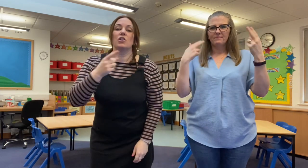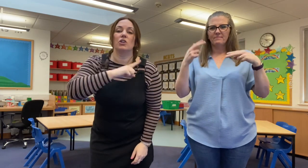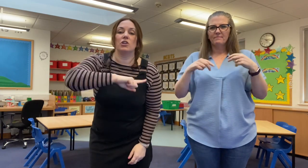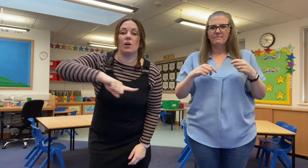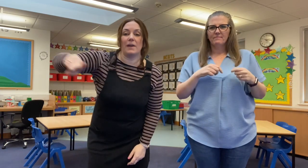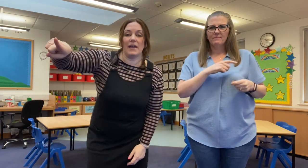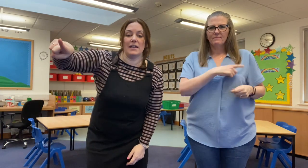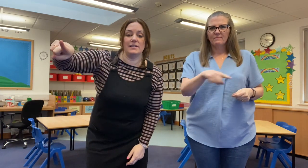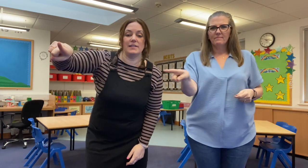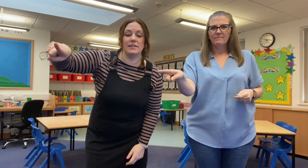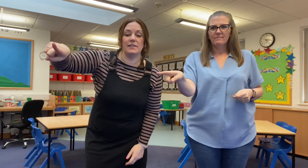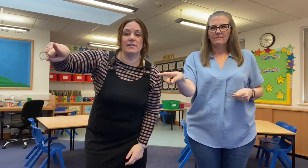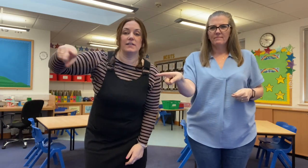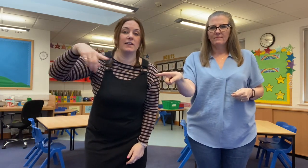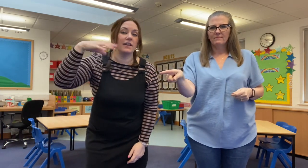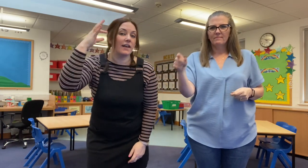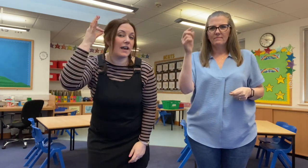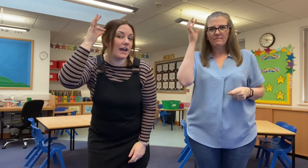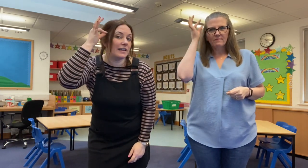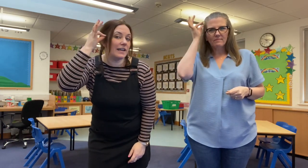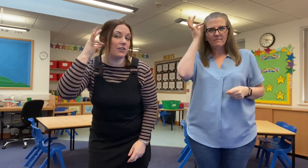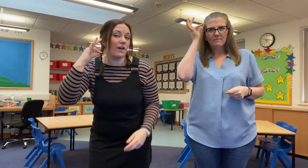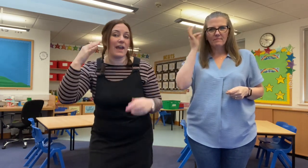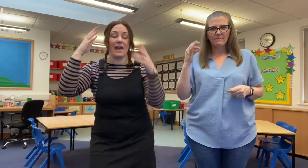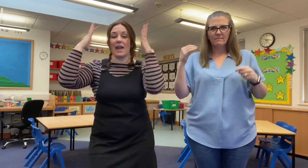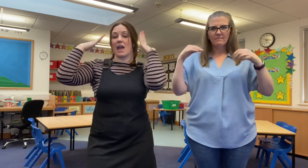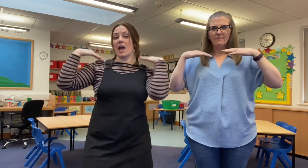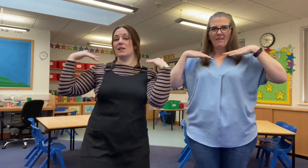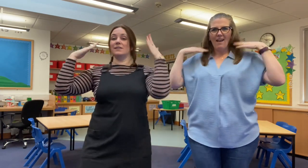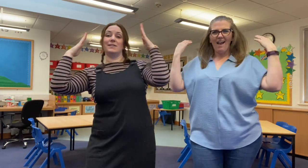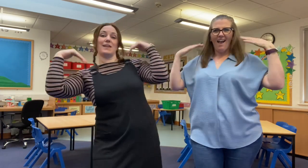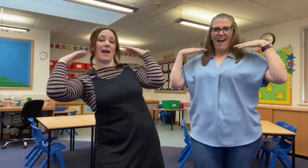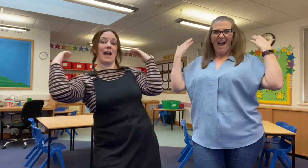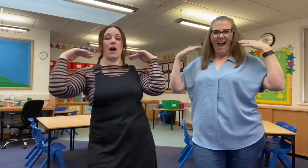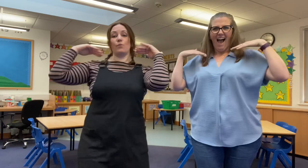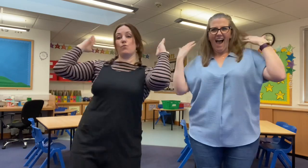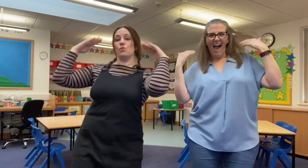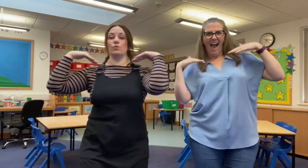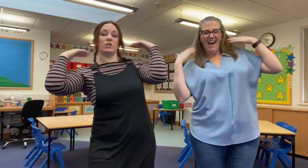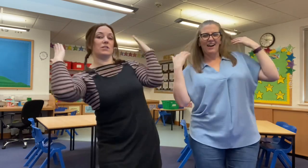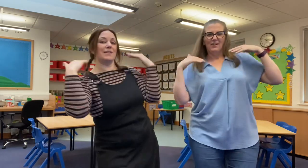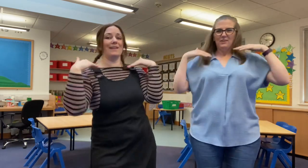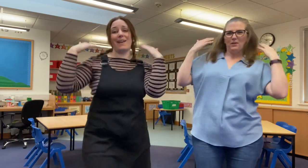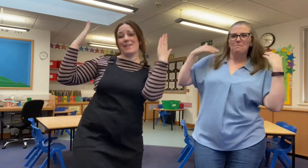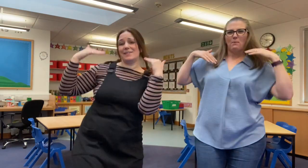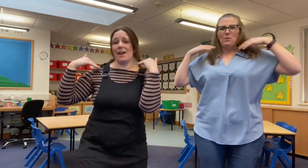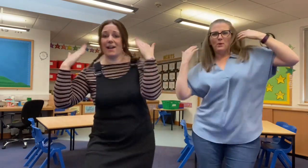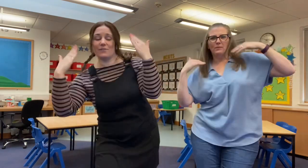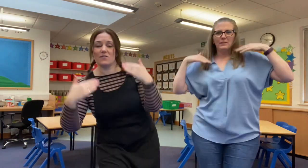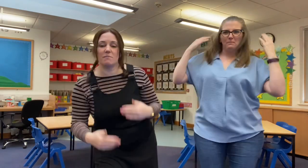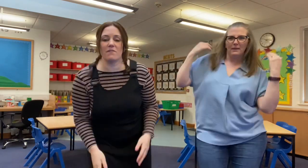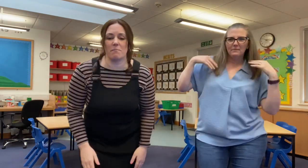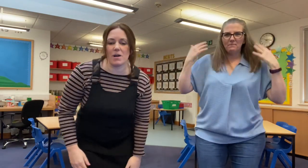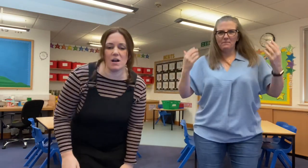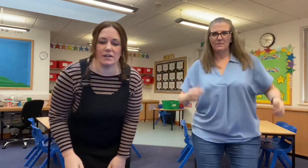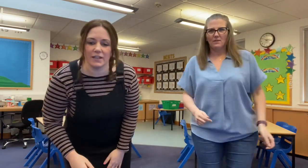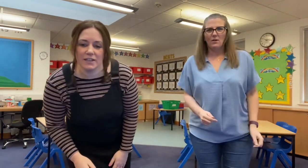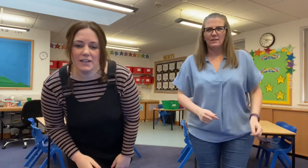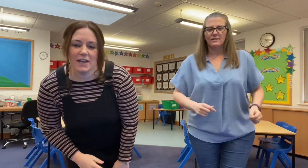Go ahead and let your hair down. Woo, so you're just letting your hair down. That's a bit of a party.